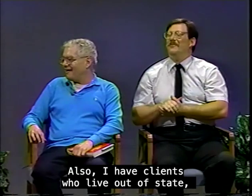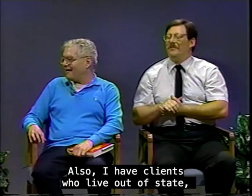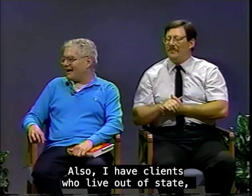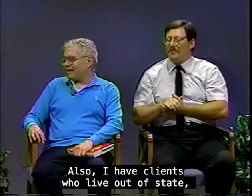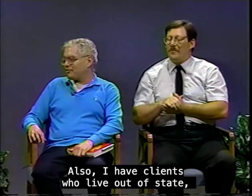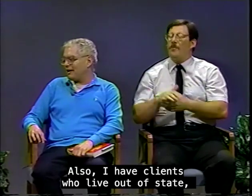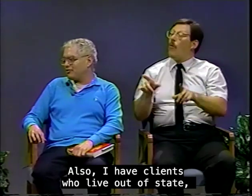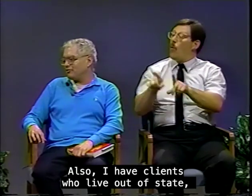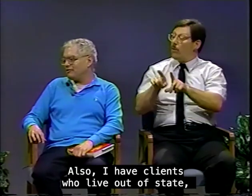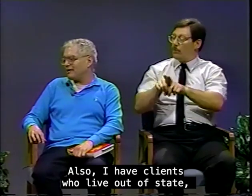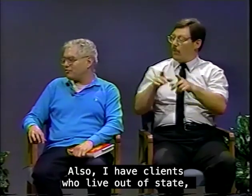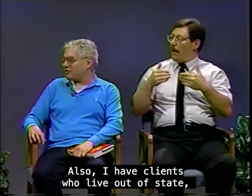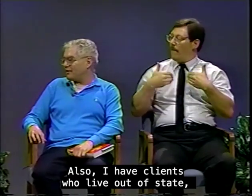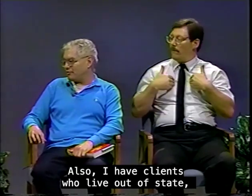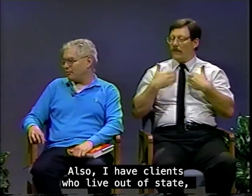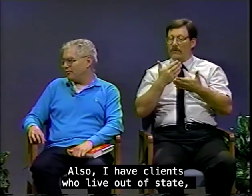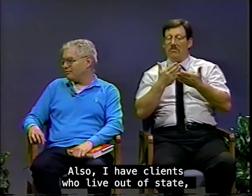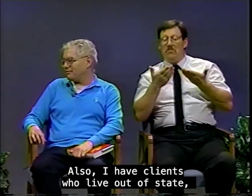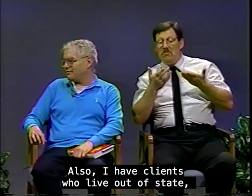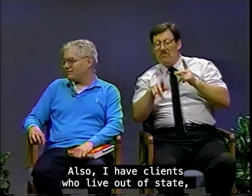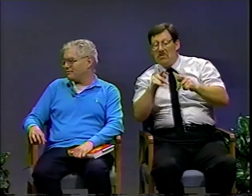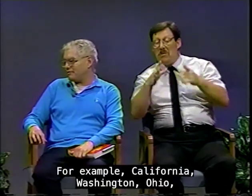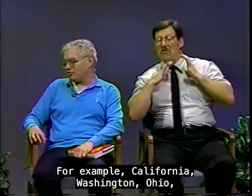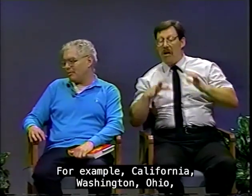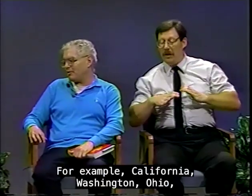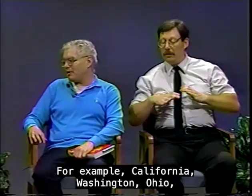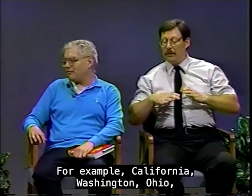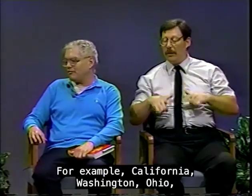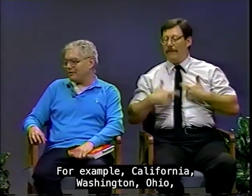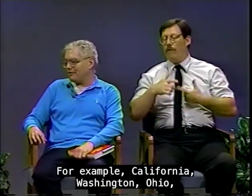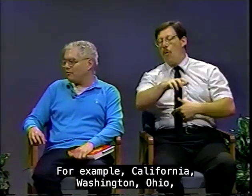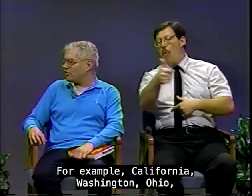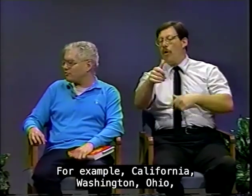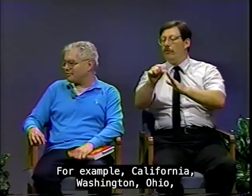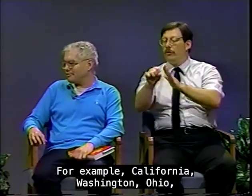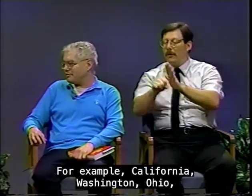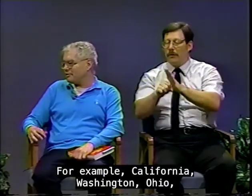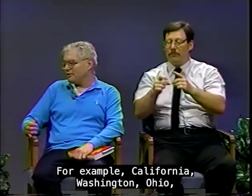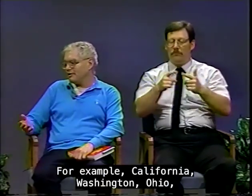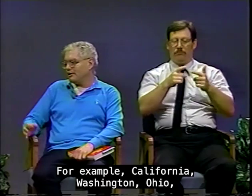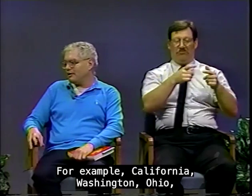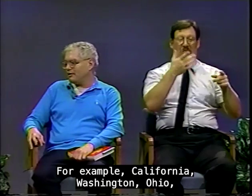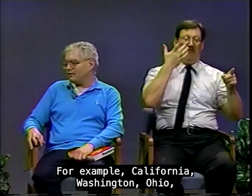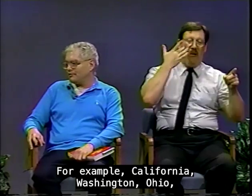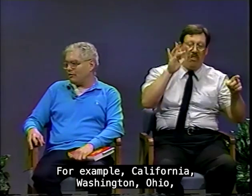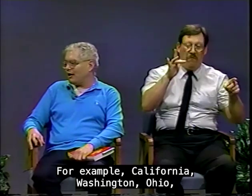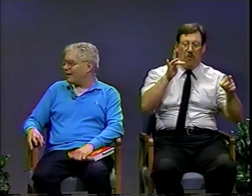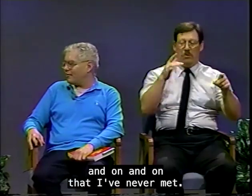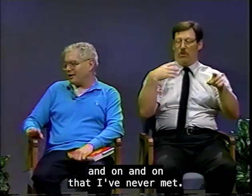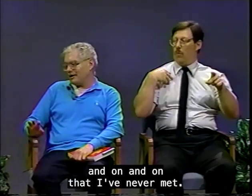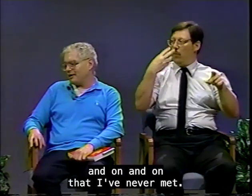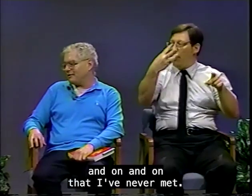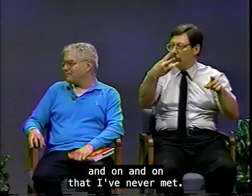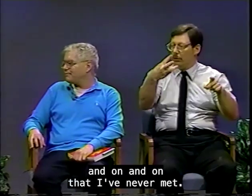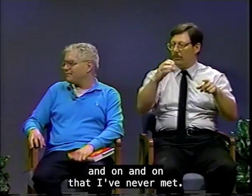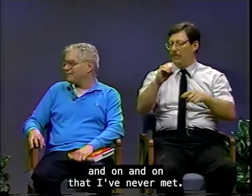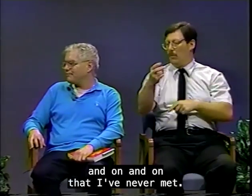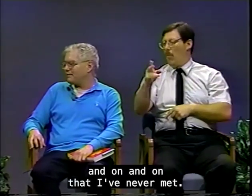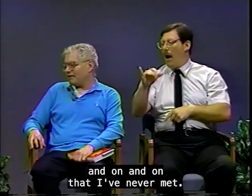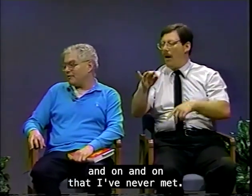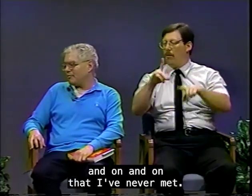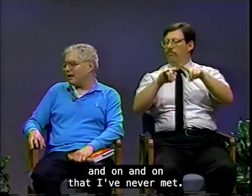Also, I have clients who live out of state, too. For example, California, Washington, Ohio, and on,